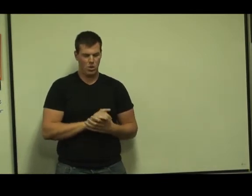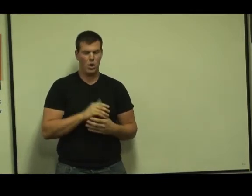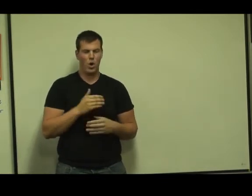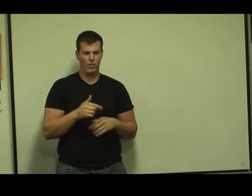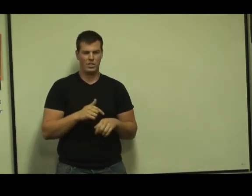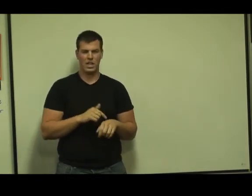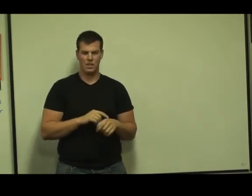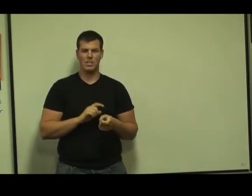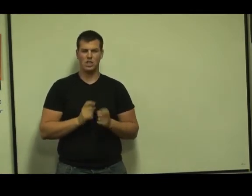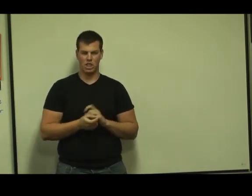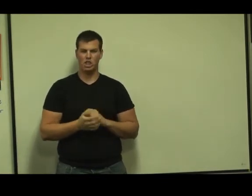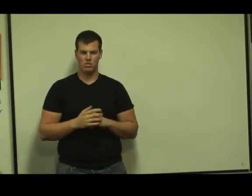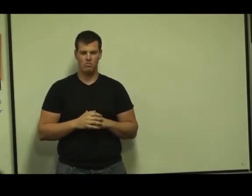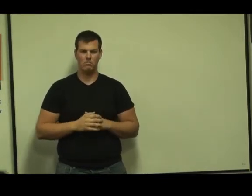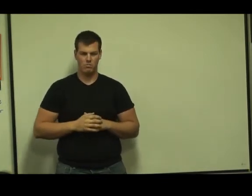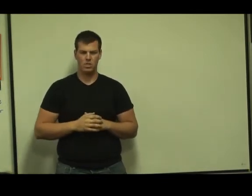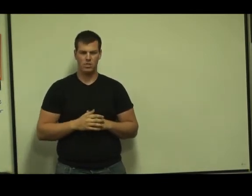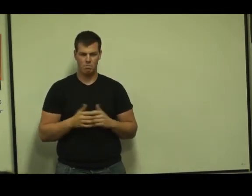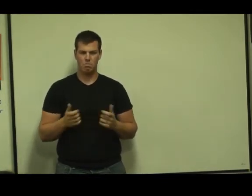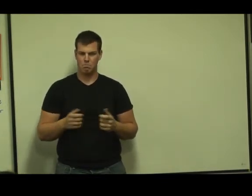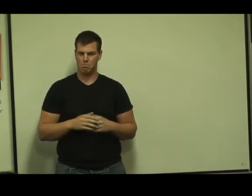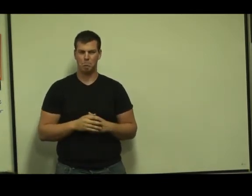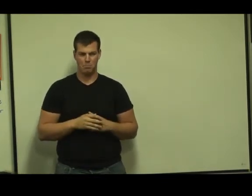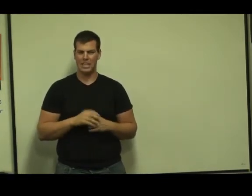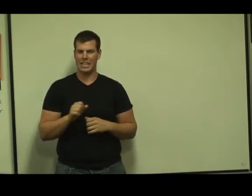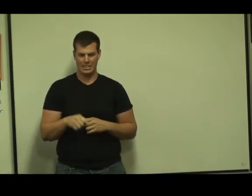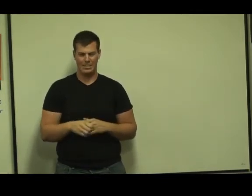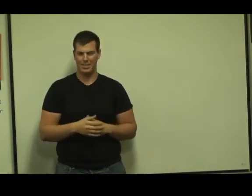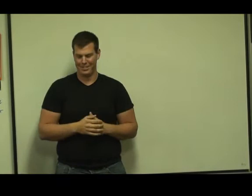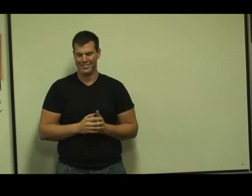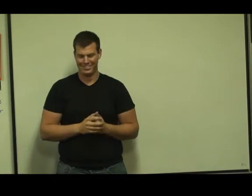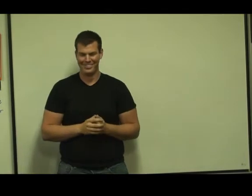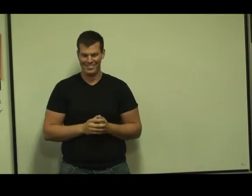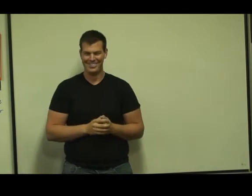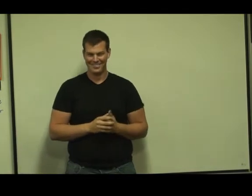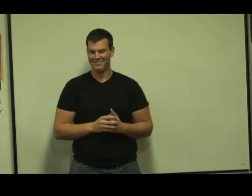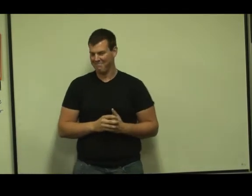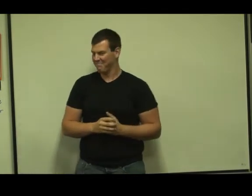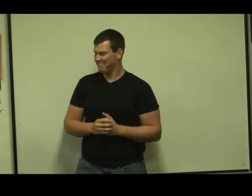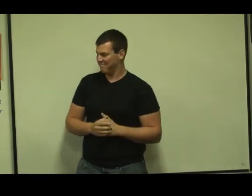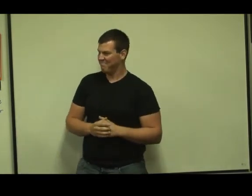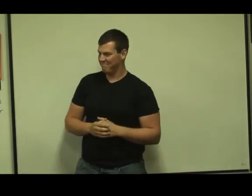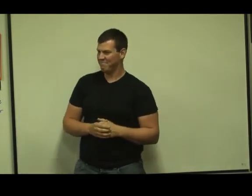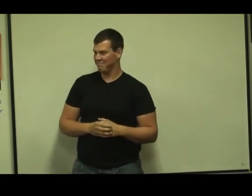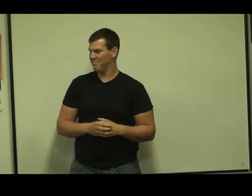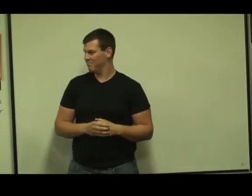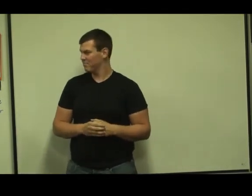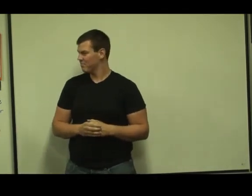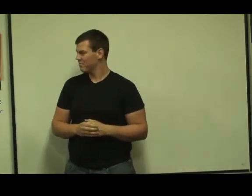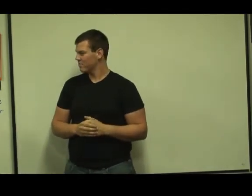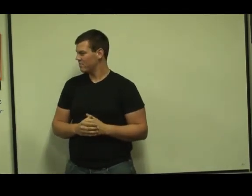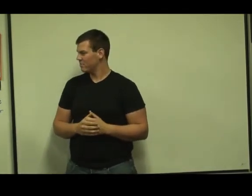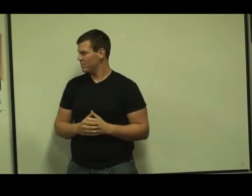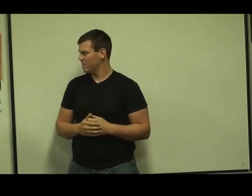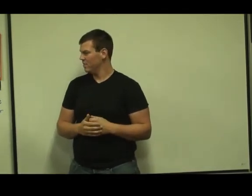So over time you change the biggest. Okay. Explain